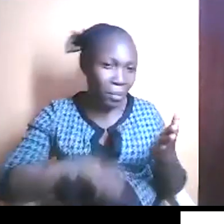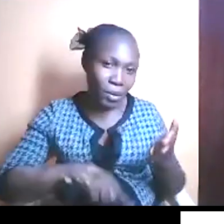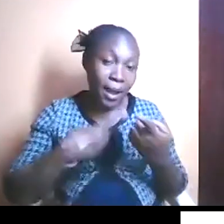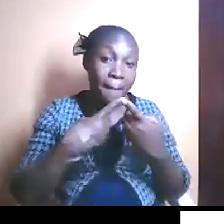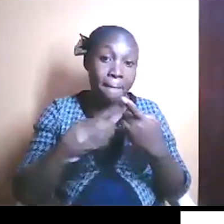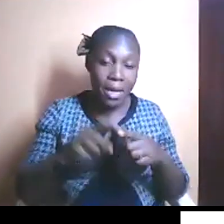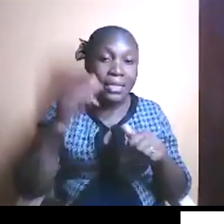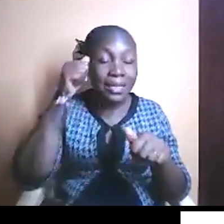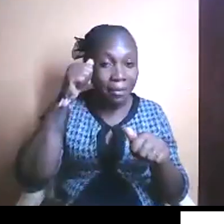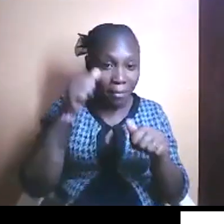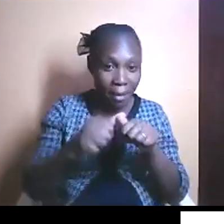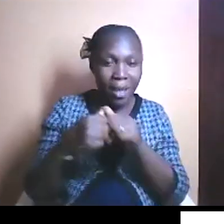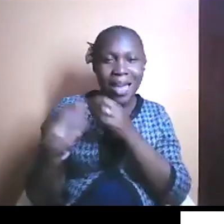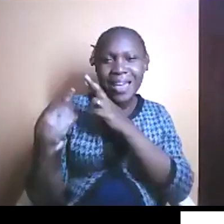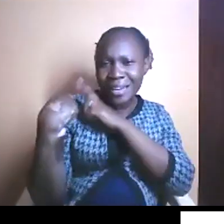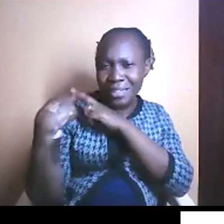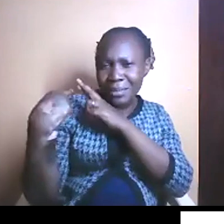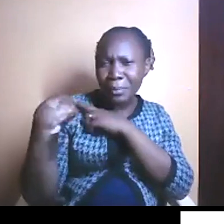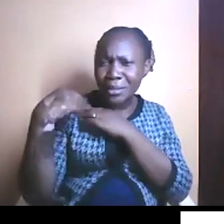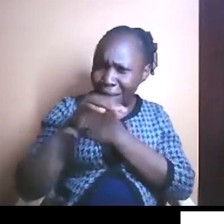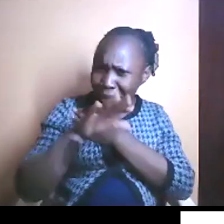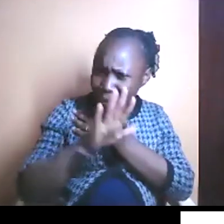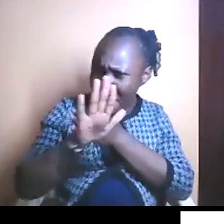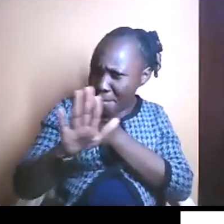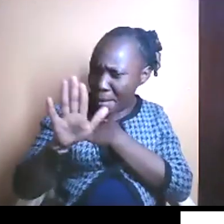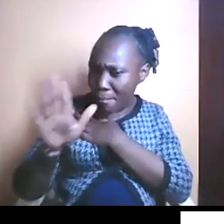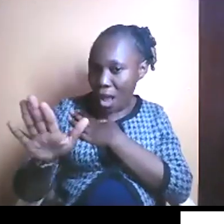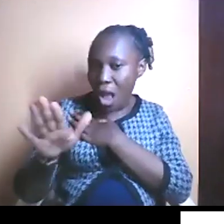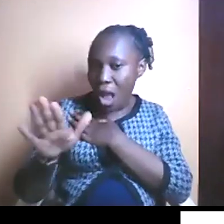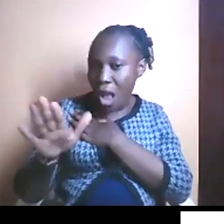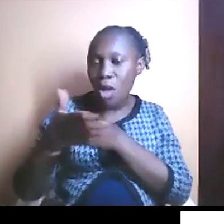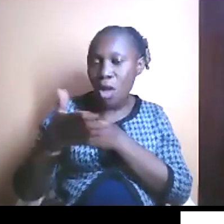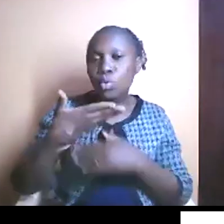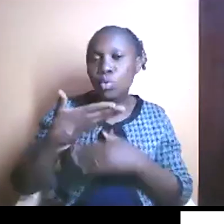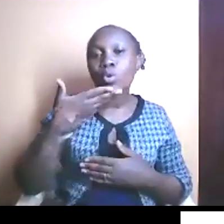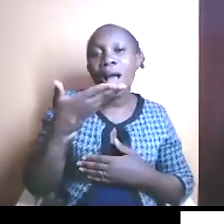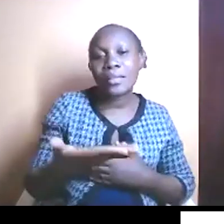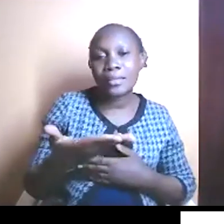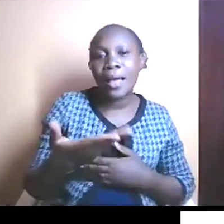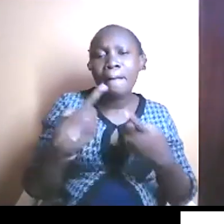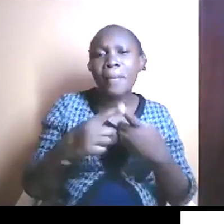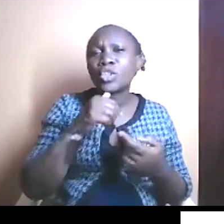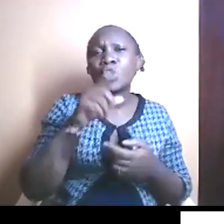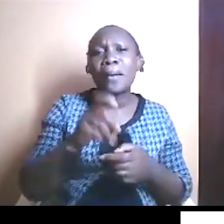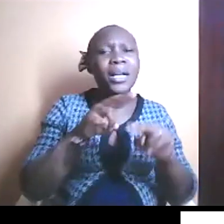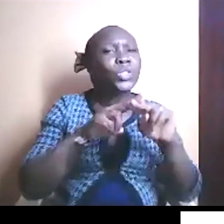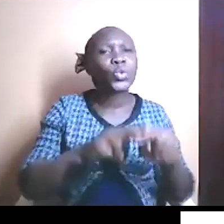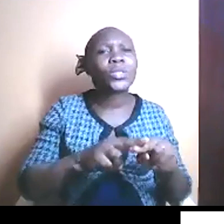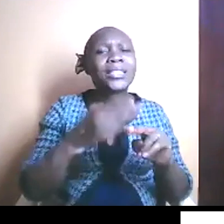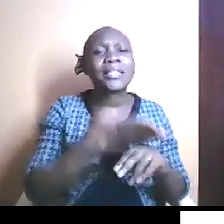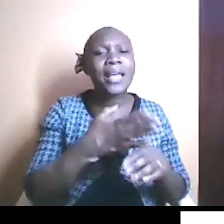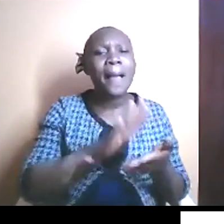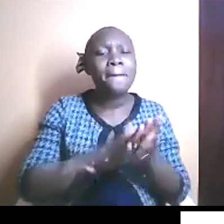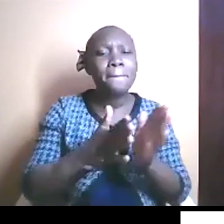your responsibility to respond respectfully, but you do not have to sit there and be, the victim of